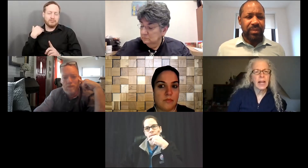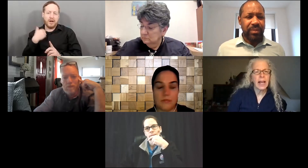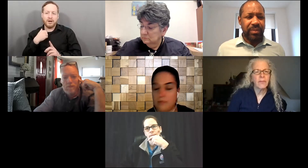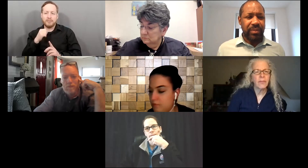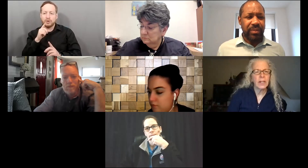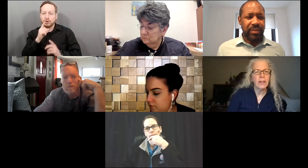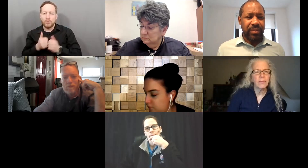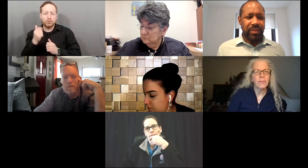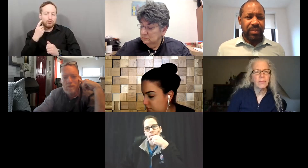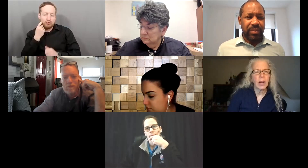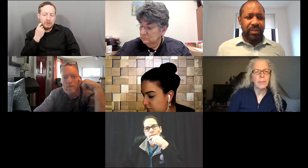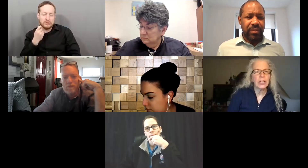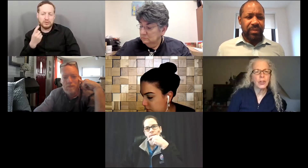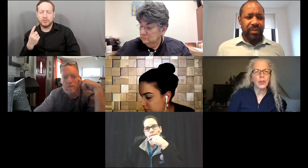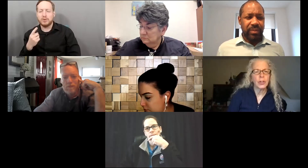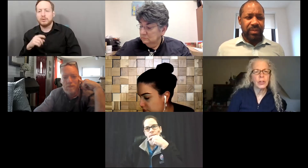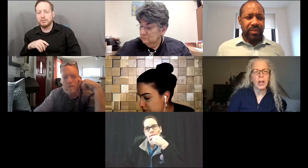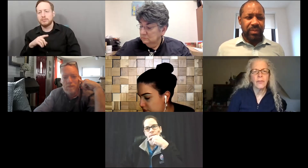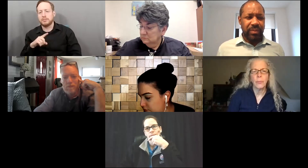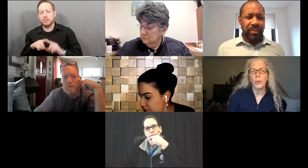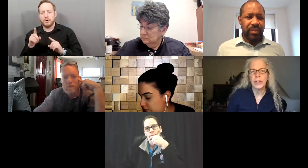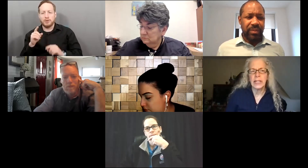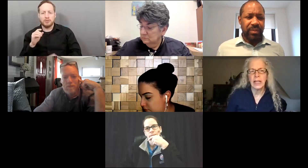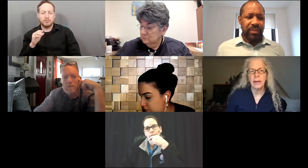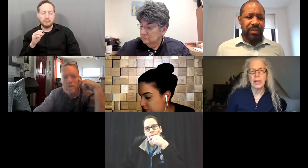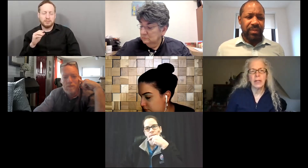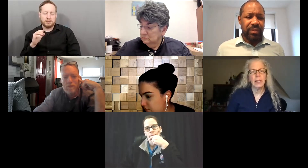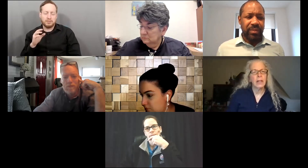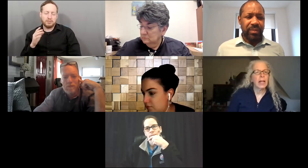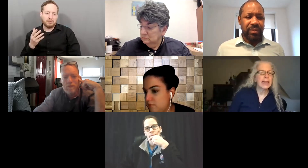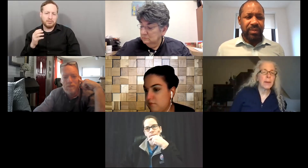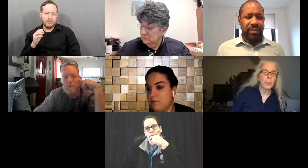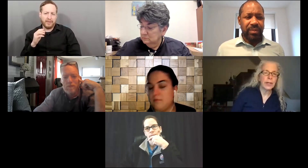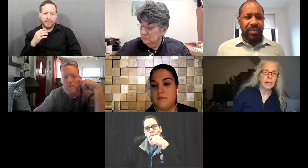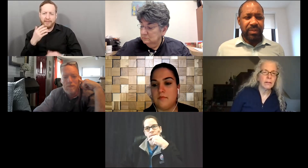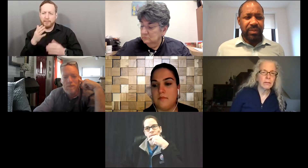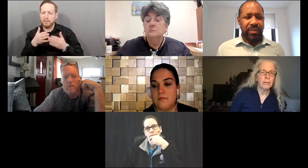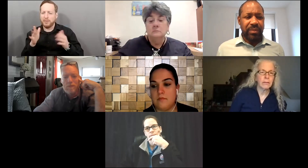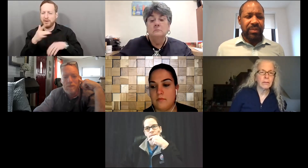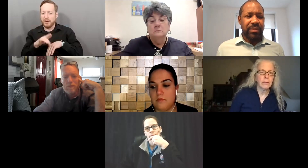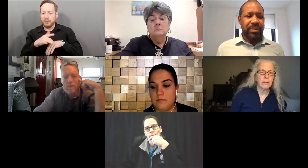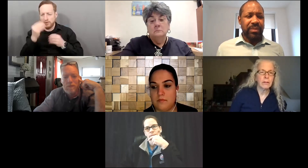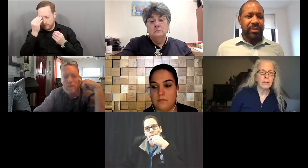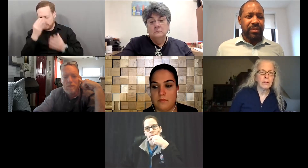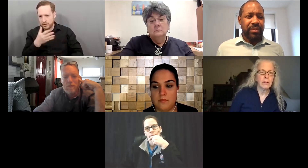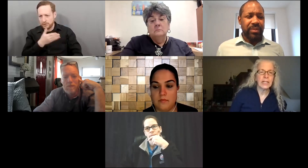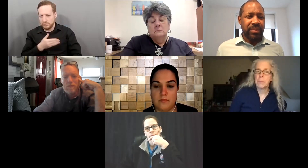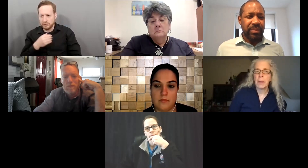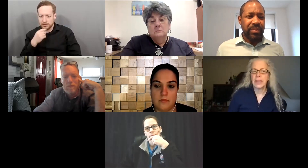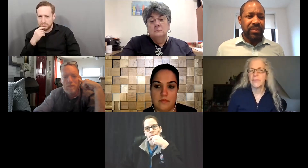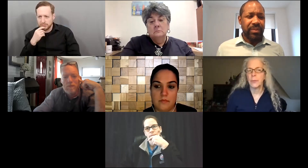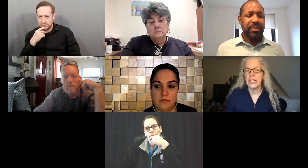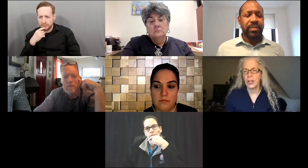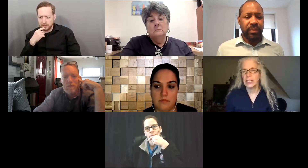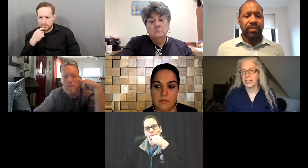that they had funding. I'm not sure of more recently, but at that point, it's